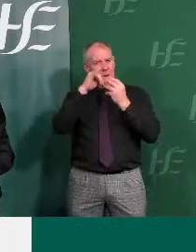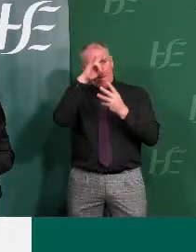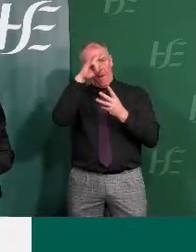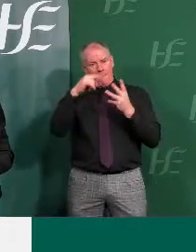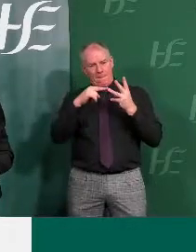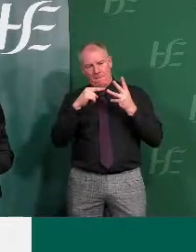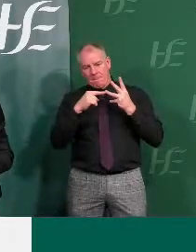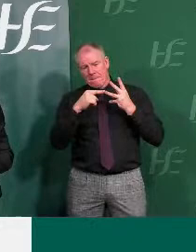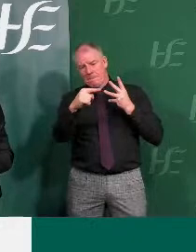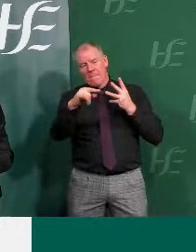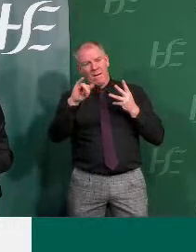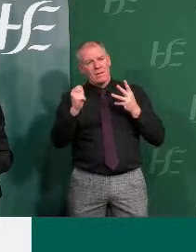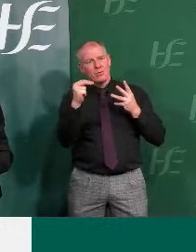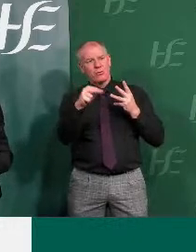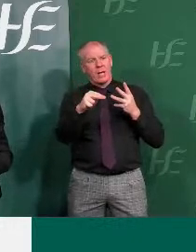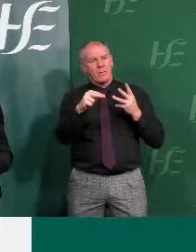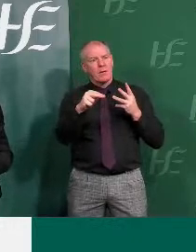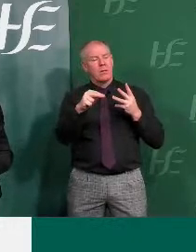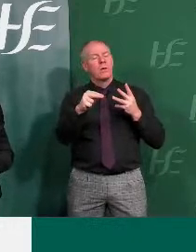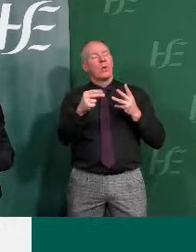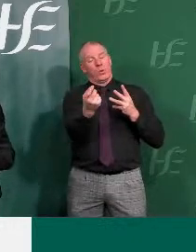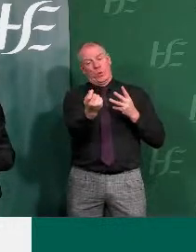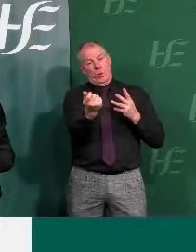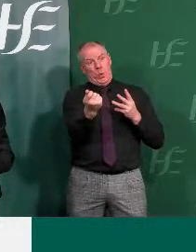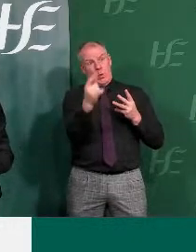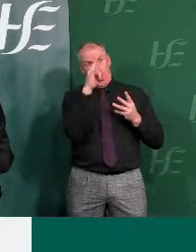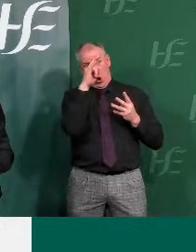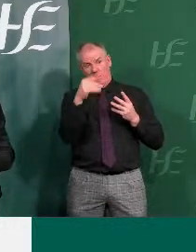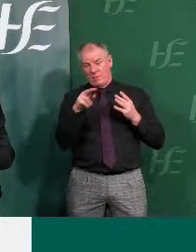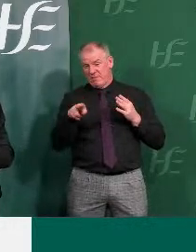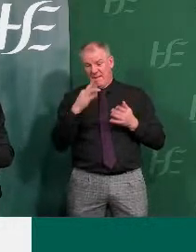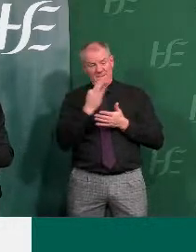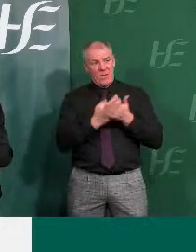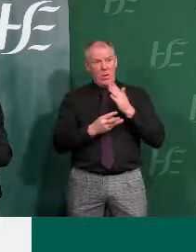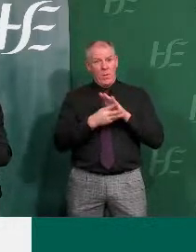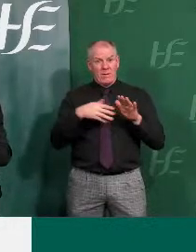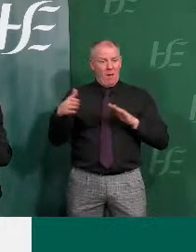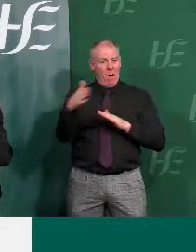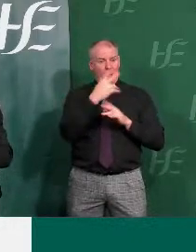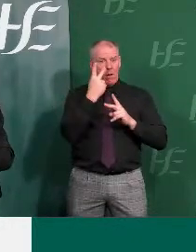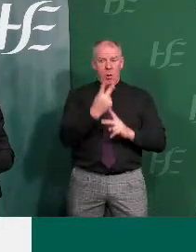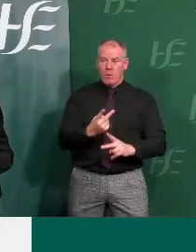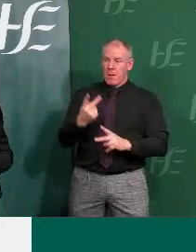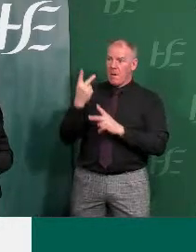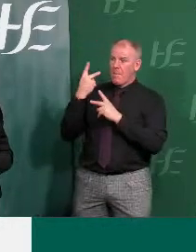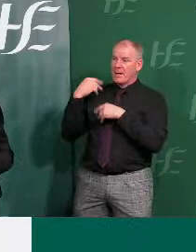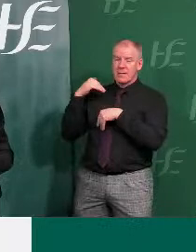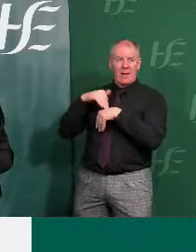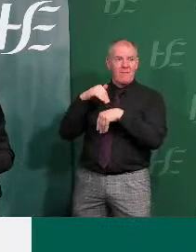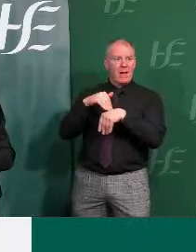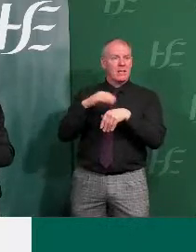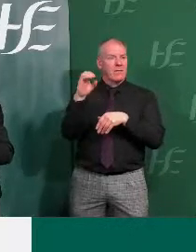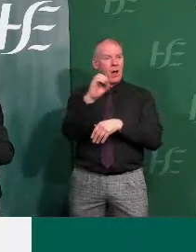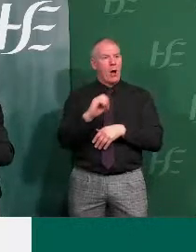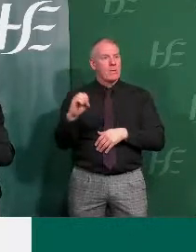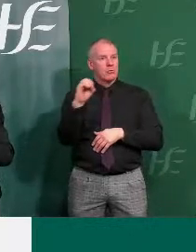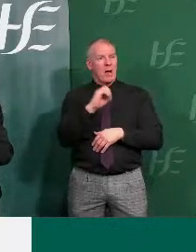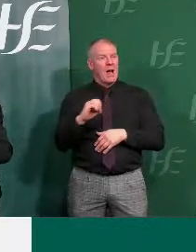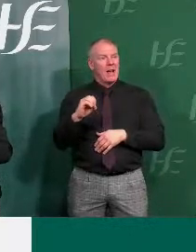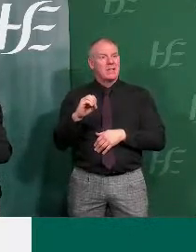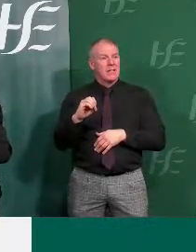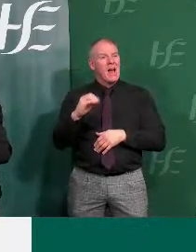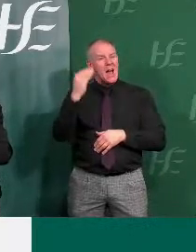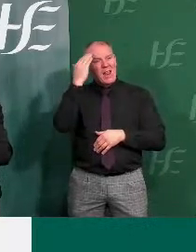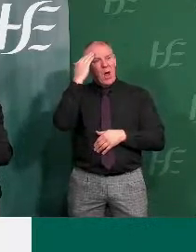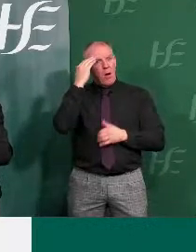sometime in January, or sometime certainly soon in the coming weeks, that we're all looking back on the impacts of Omicron and know that the